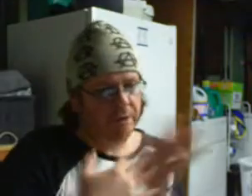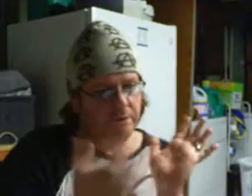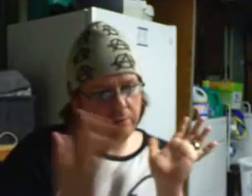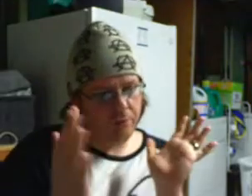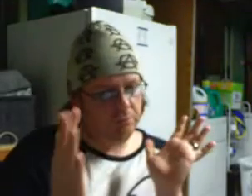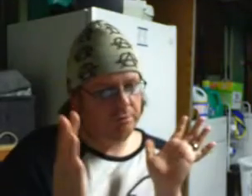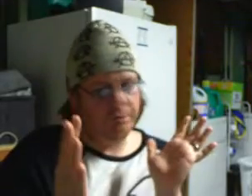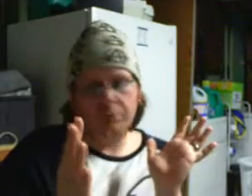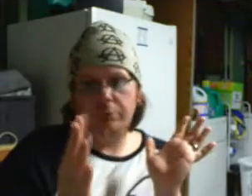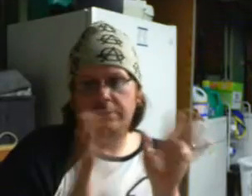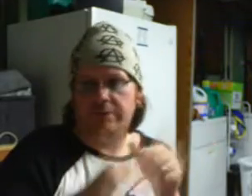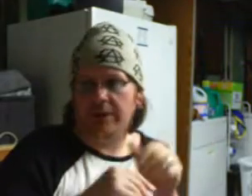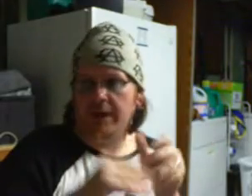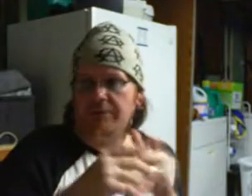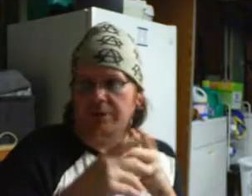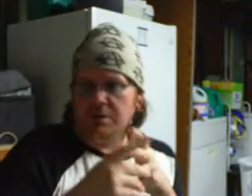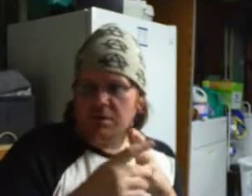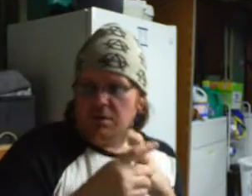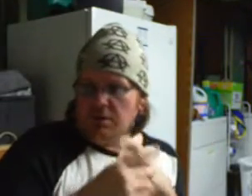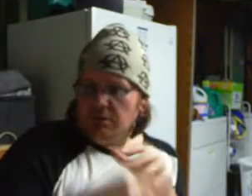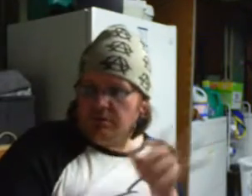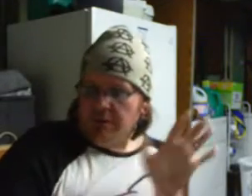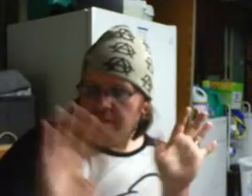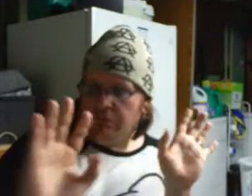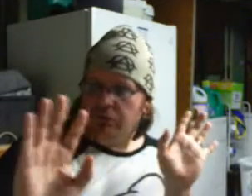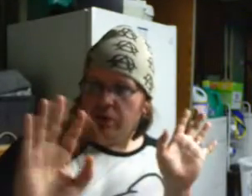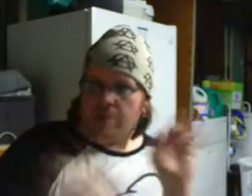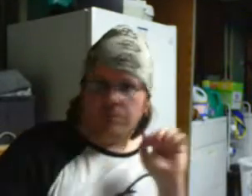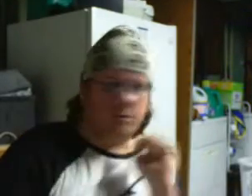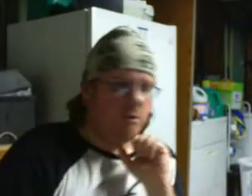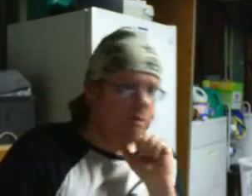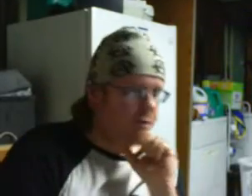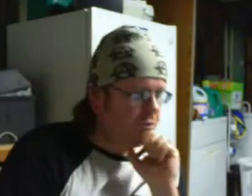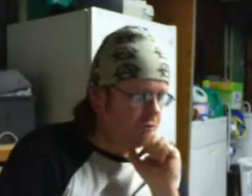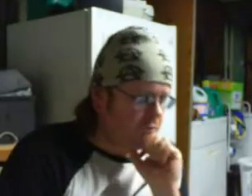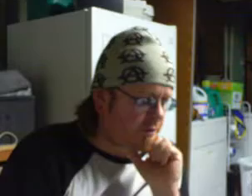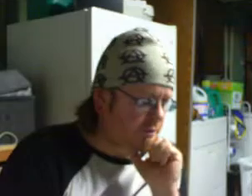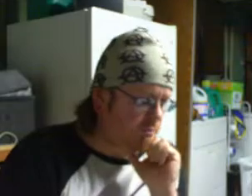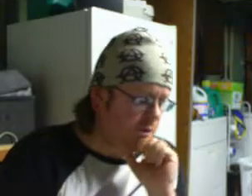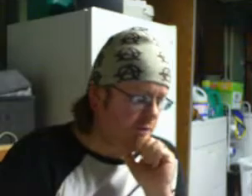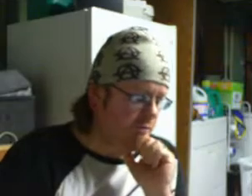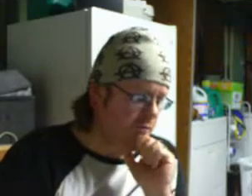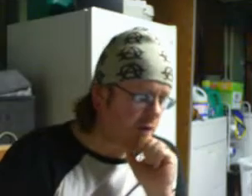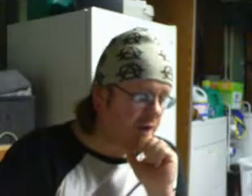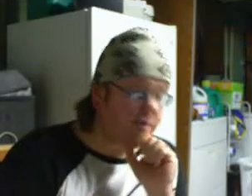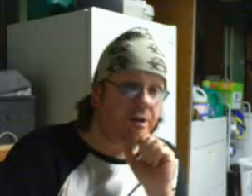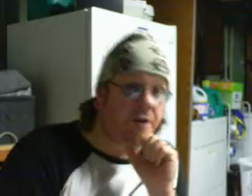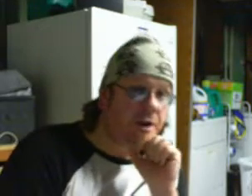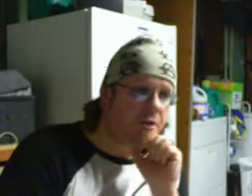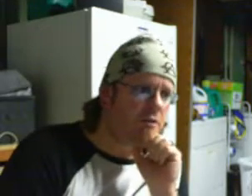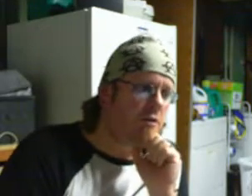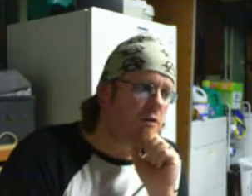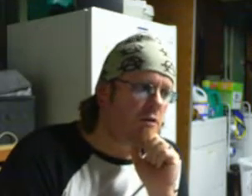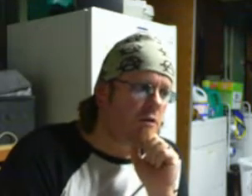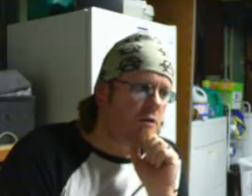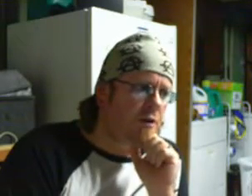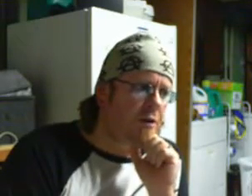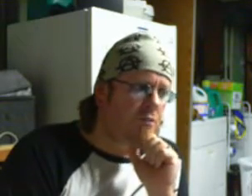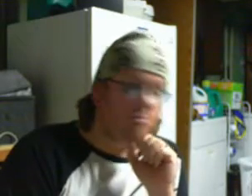won't really know who conceived, and David's shame can go unnoticed." But Uriah the Hittite had other plans,